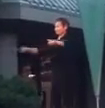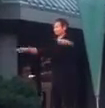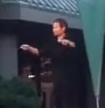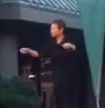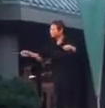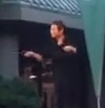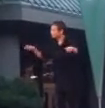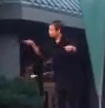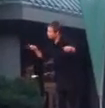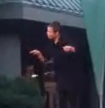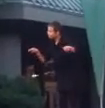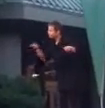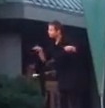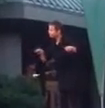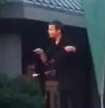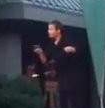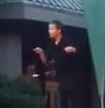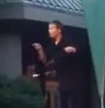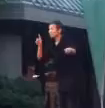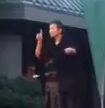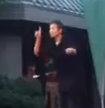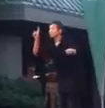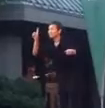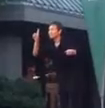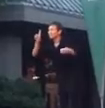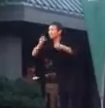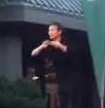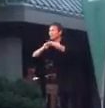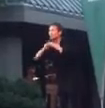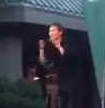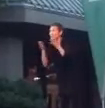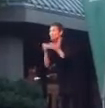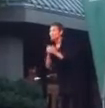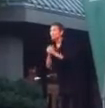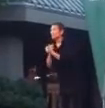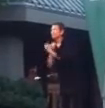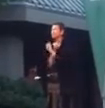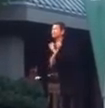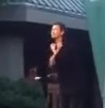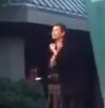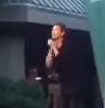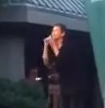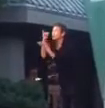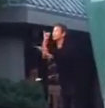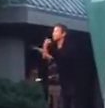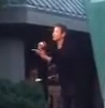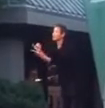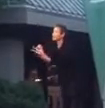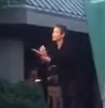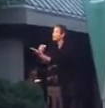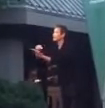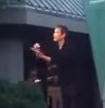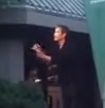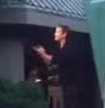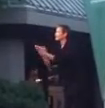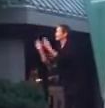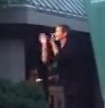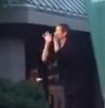kept everything so clean. But he had one problem. He loved to